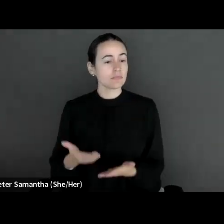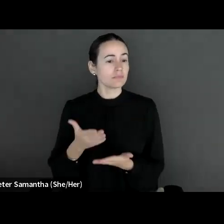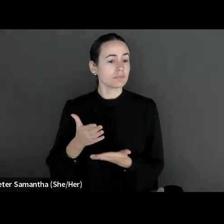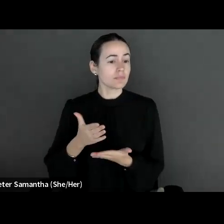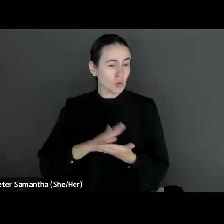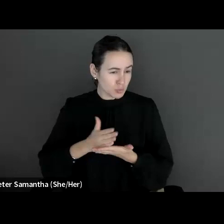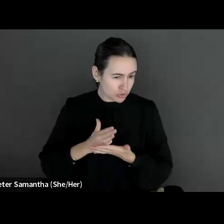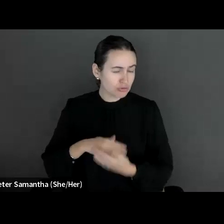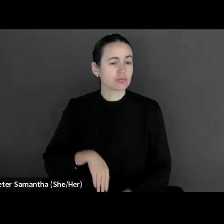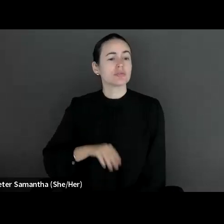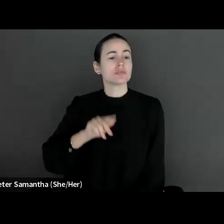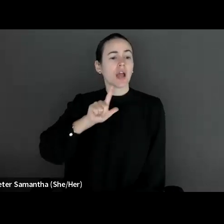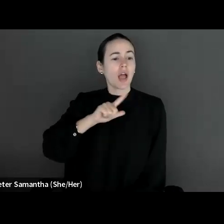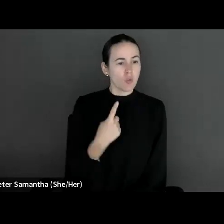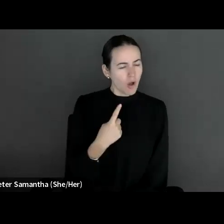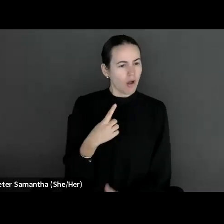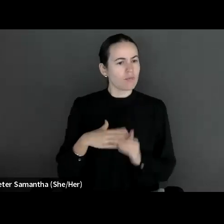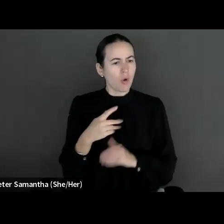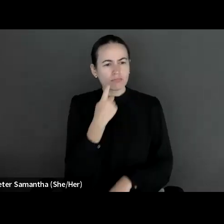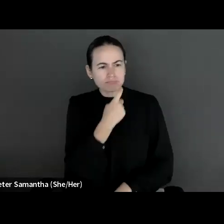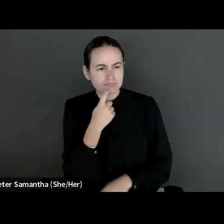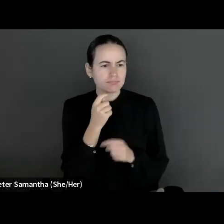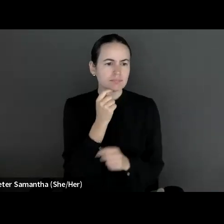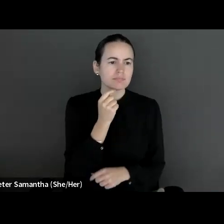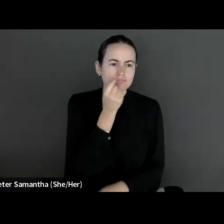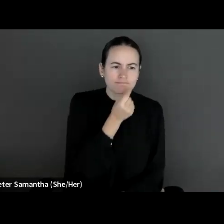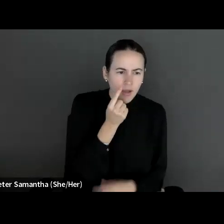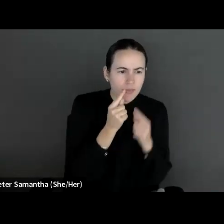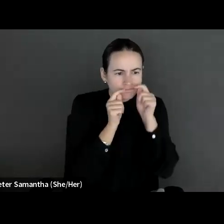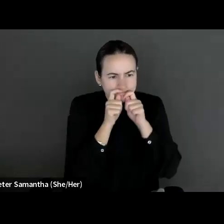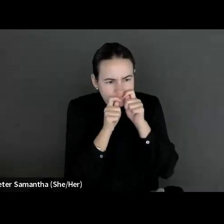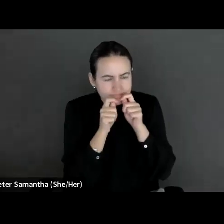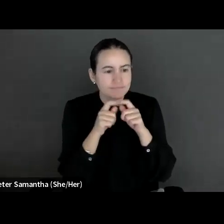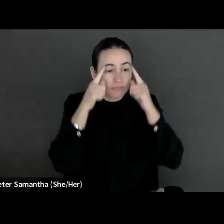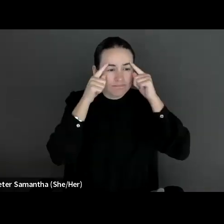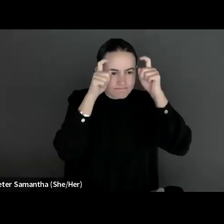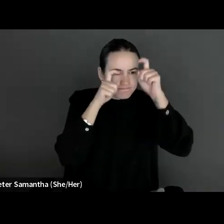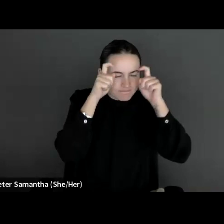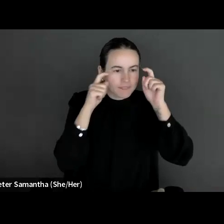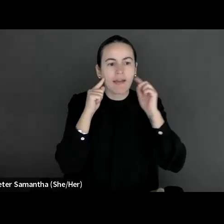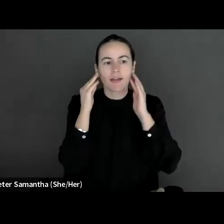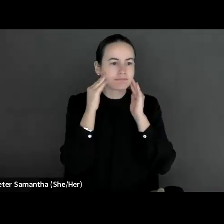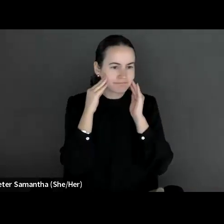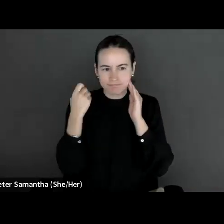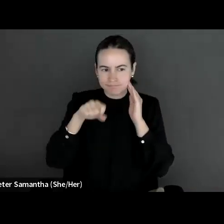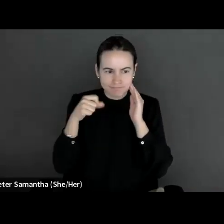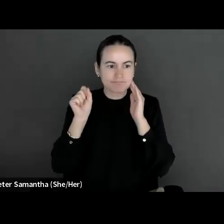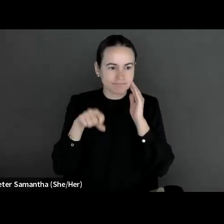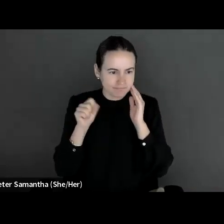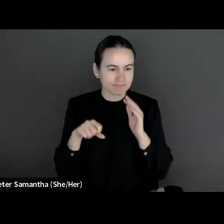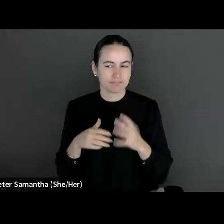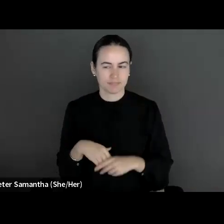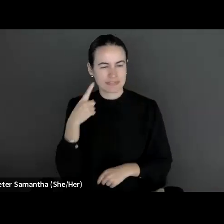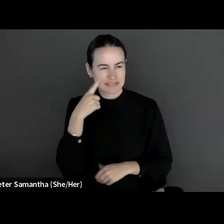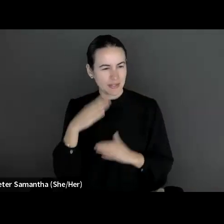native signers use their mouth, their brows, and their head when they were hesitating, but beginner